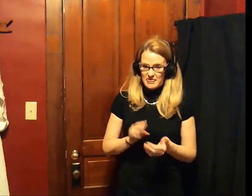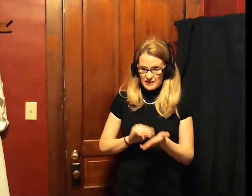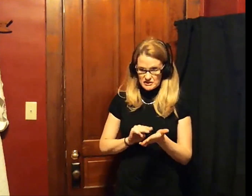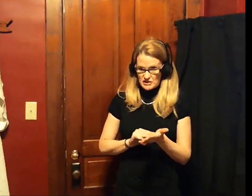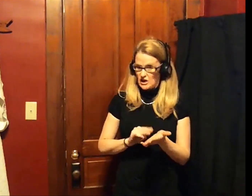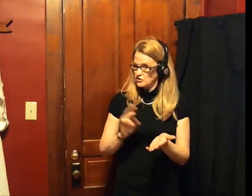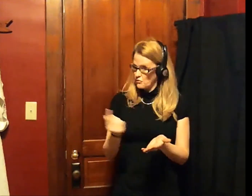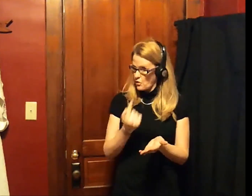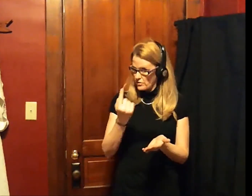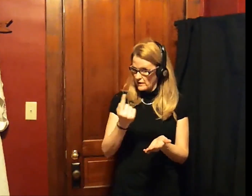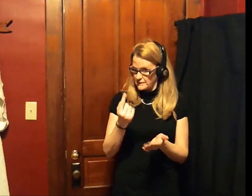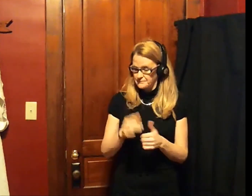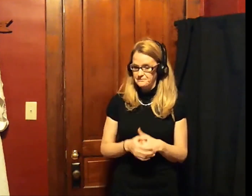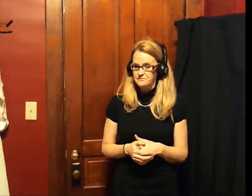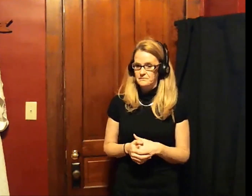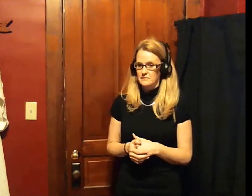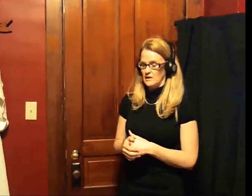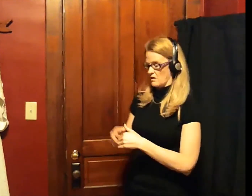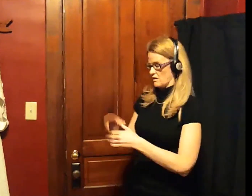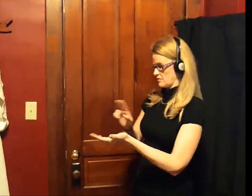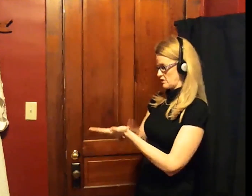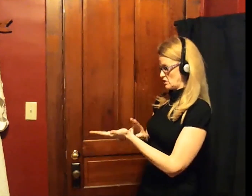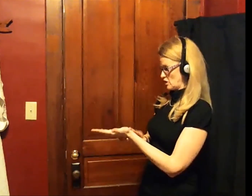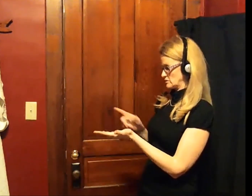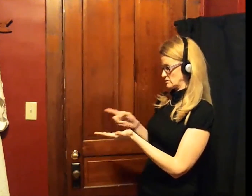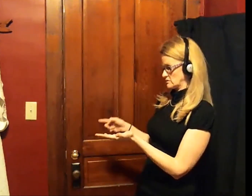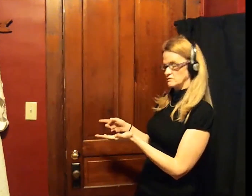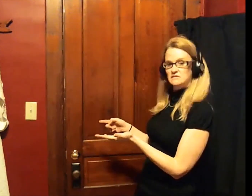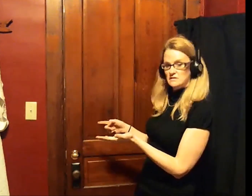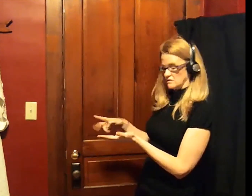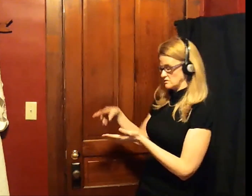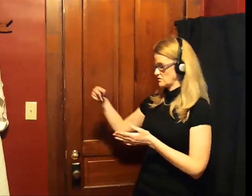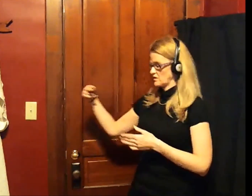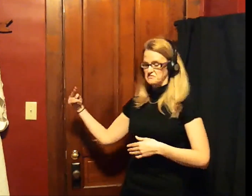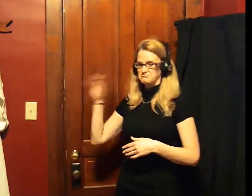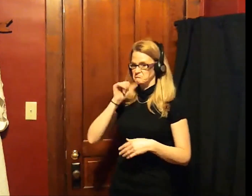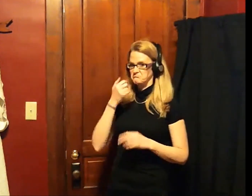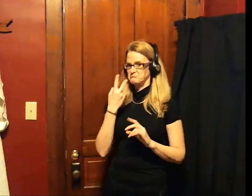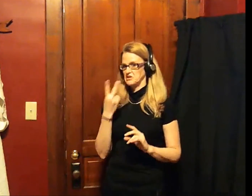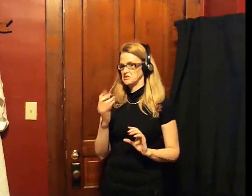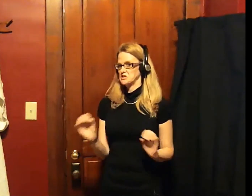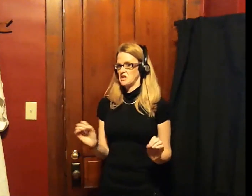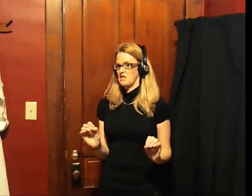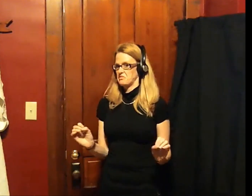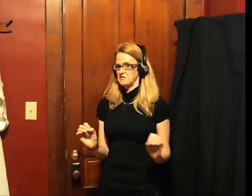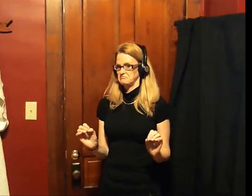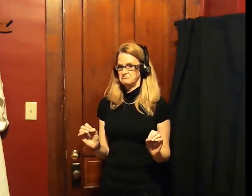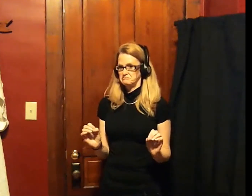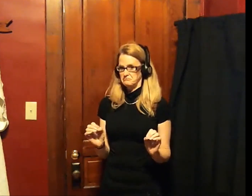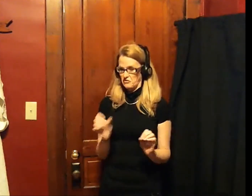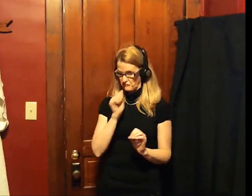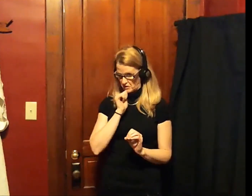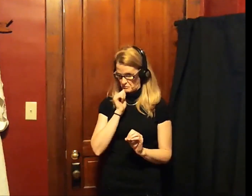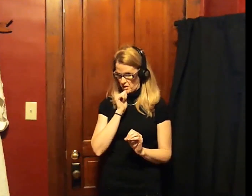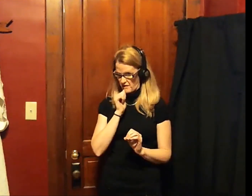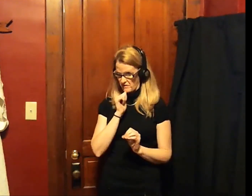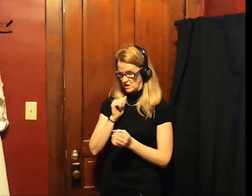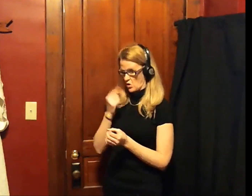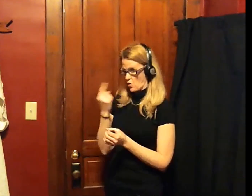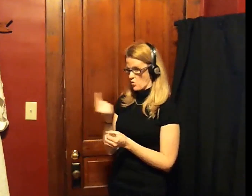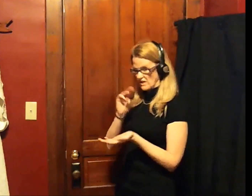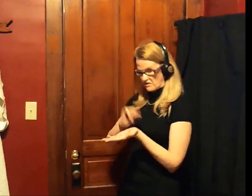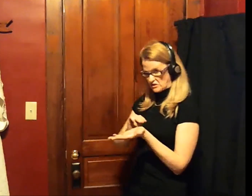is facing the physician. The patient is covered up. The nurse is on the opposite side. So it's actually